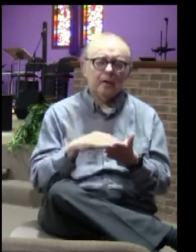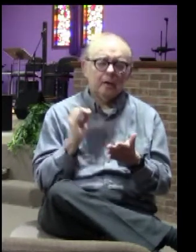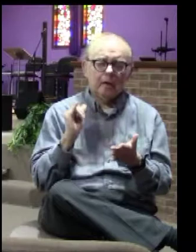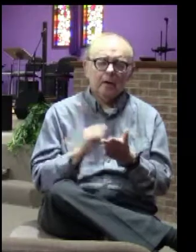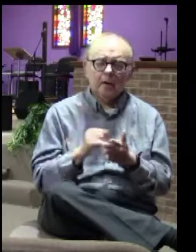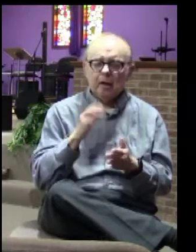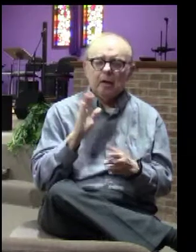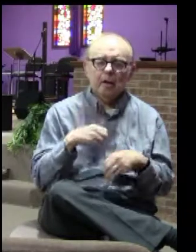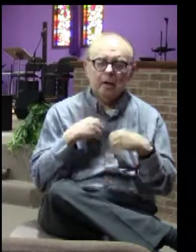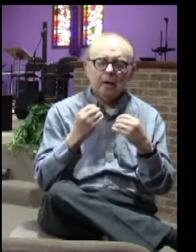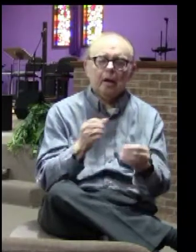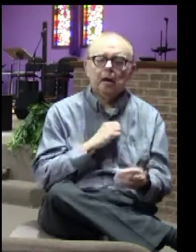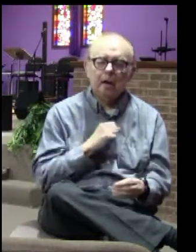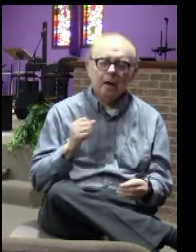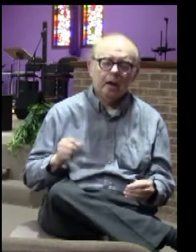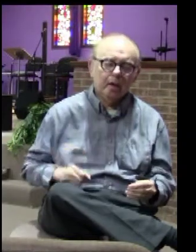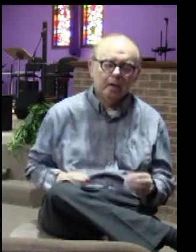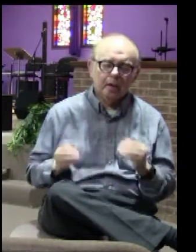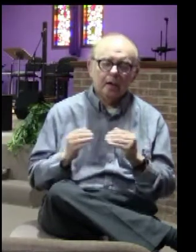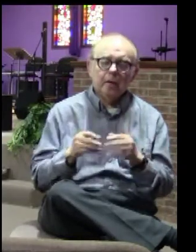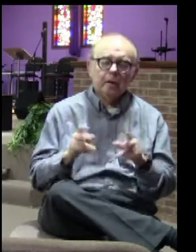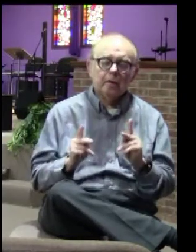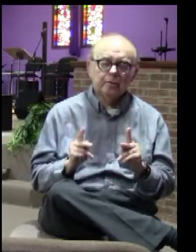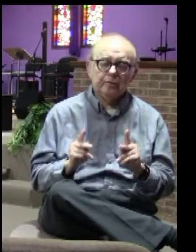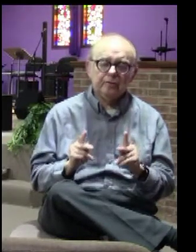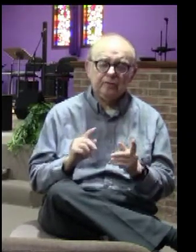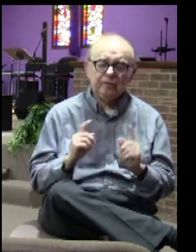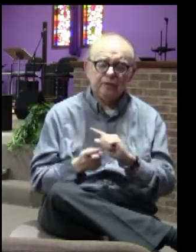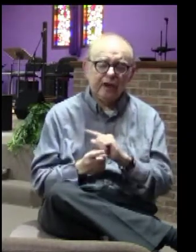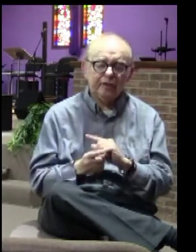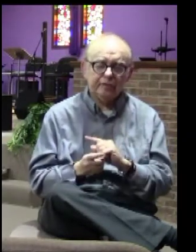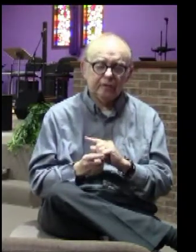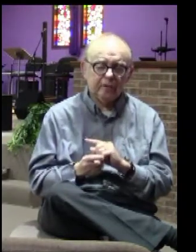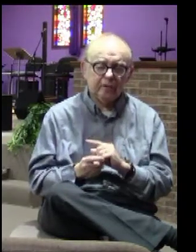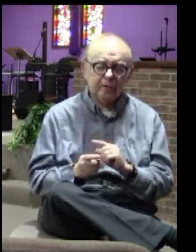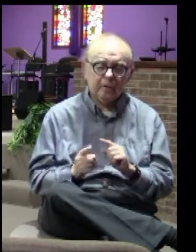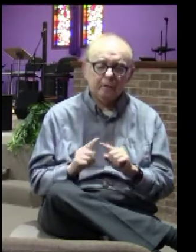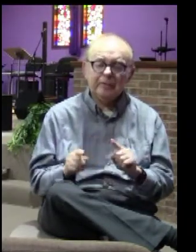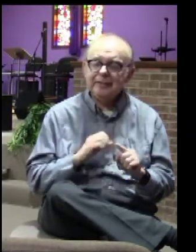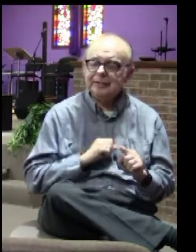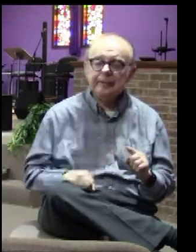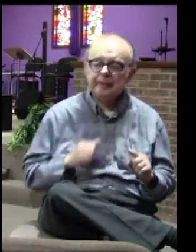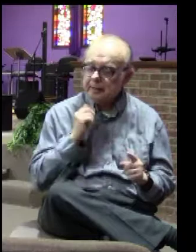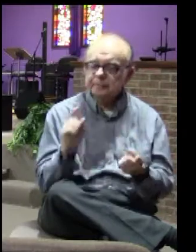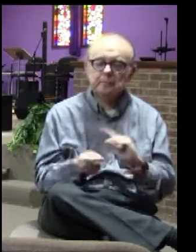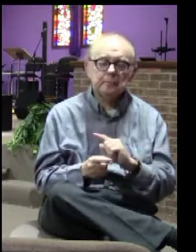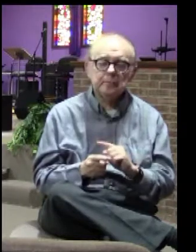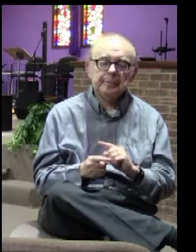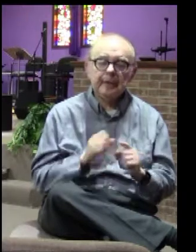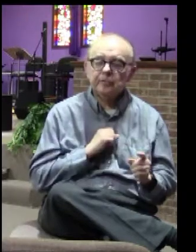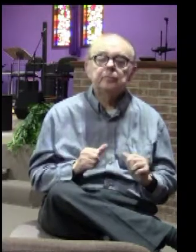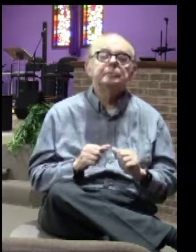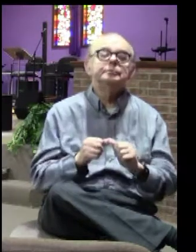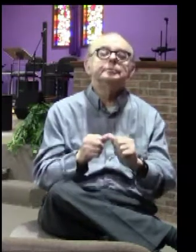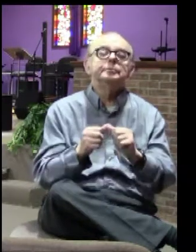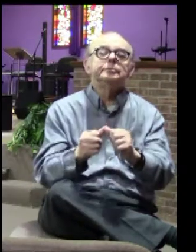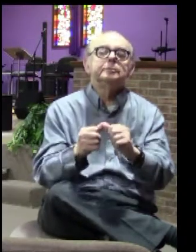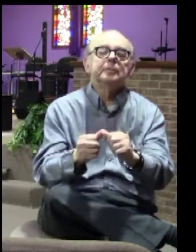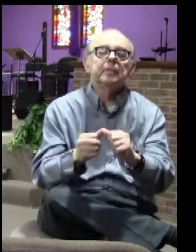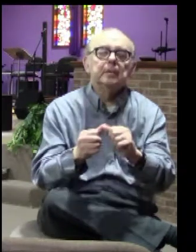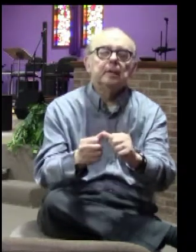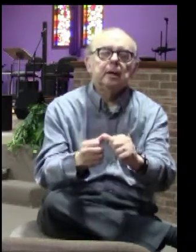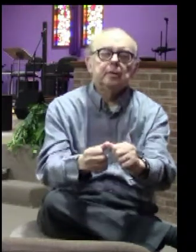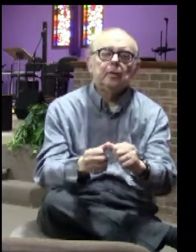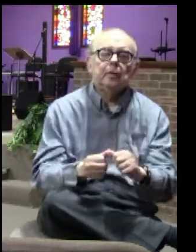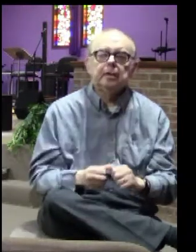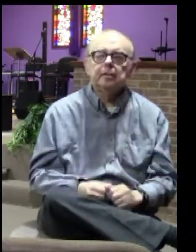that God had given him ample opportunity to turn around, but he didn't turn around. He just kept going and